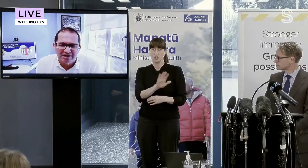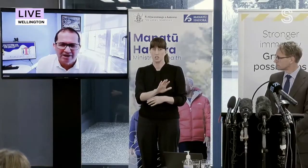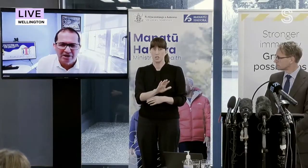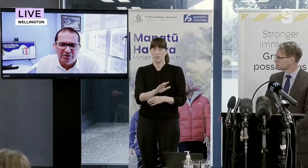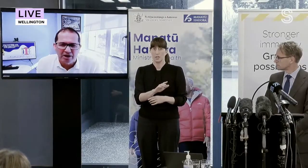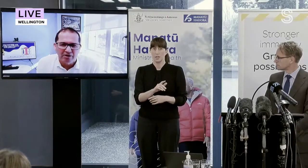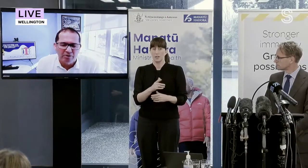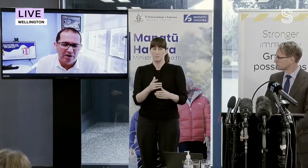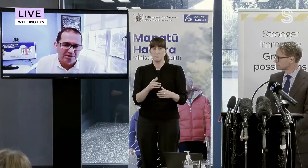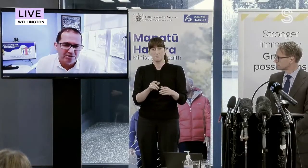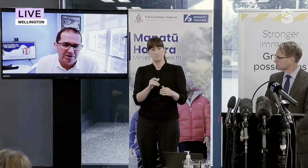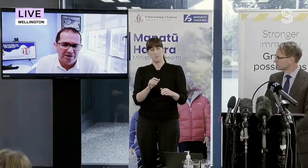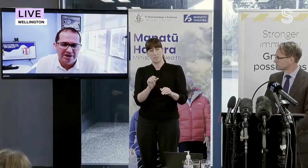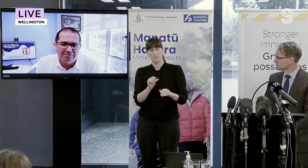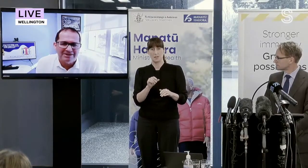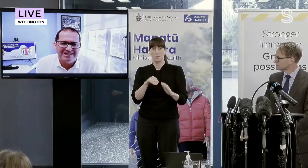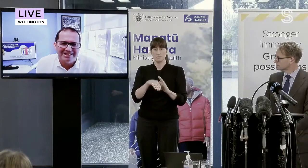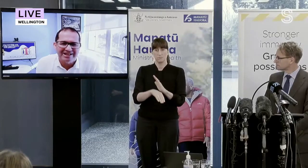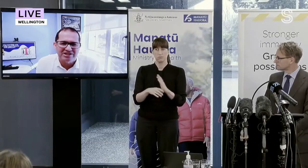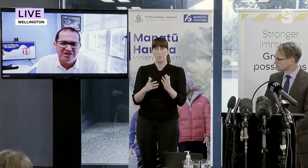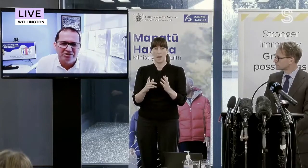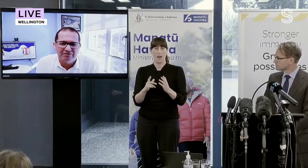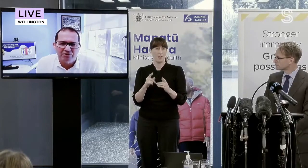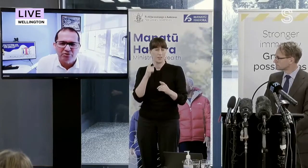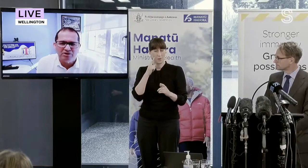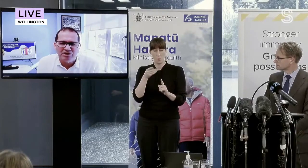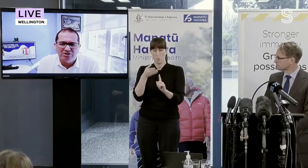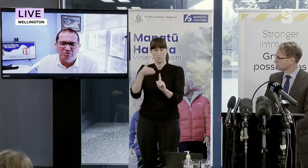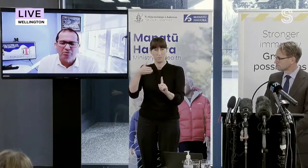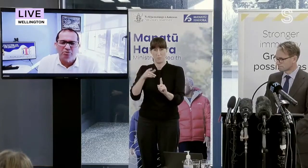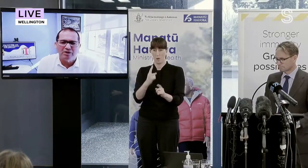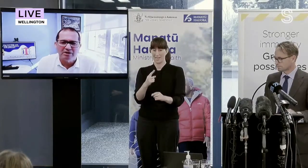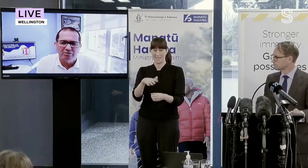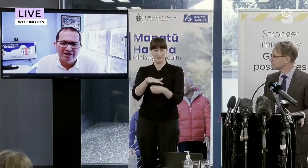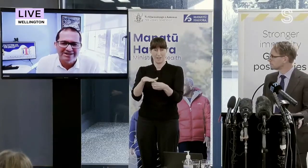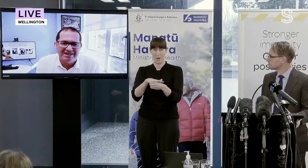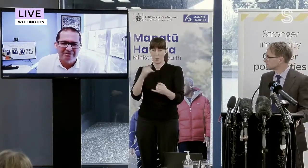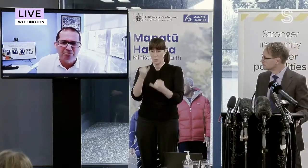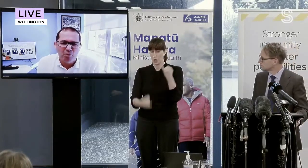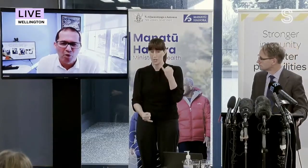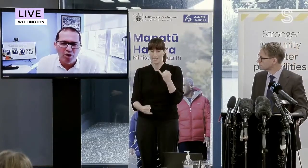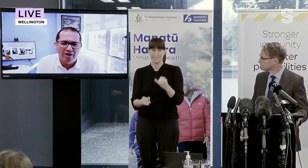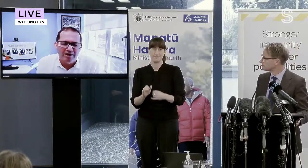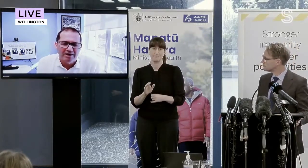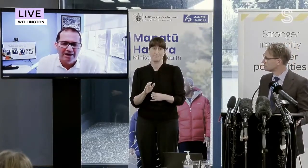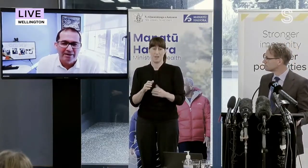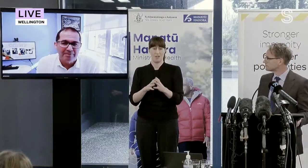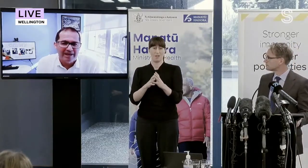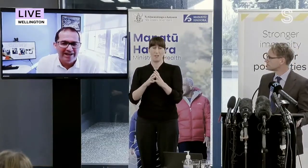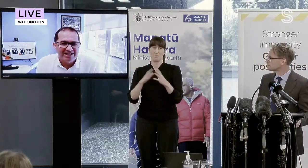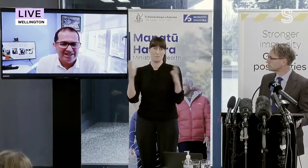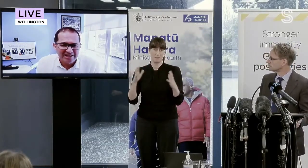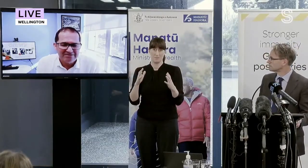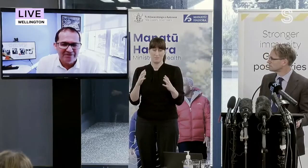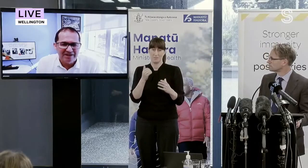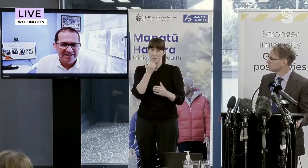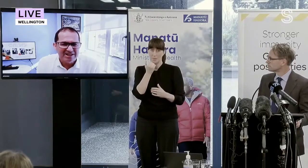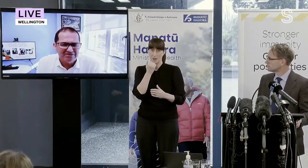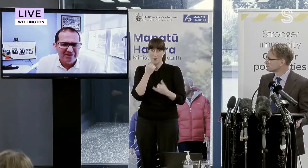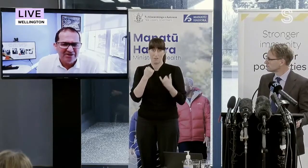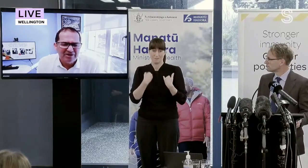So, I don't think there's a particular geographical region where we are seeing more. And it